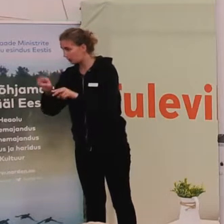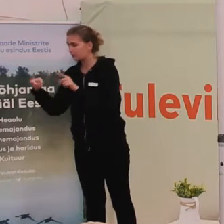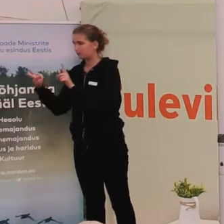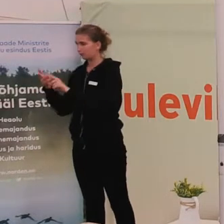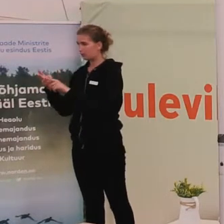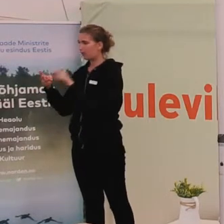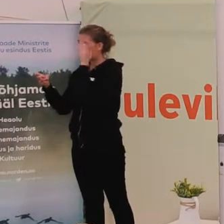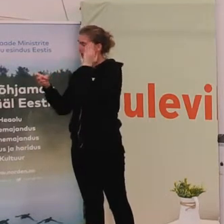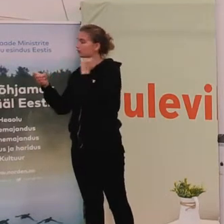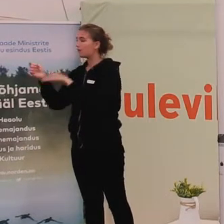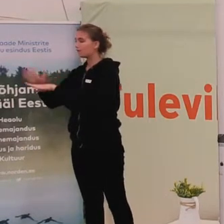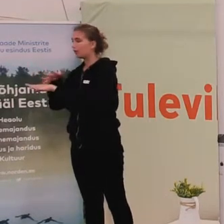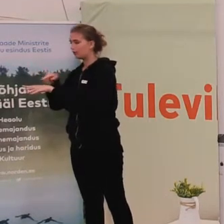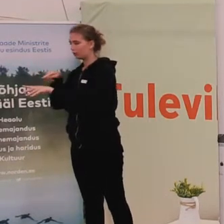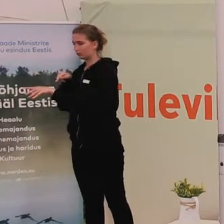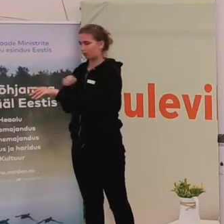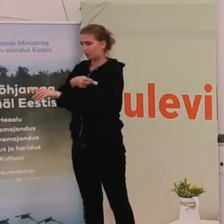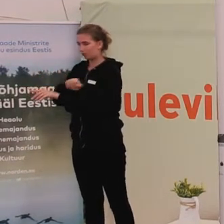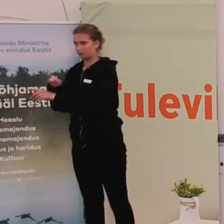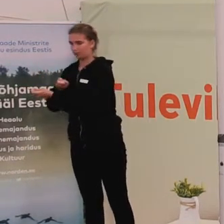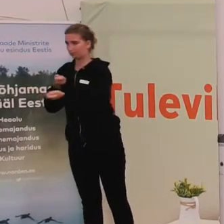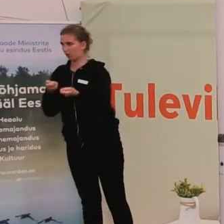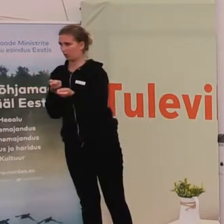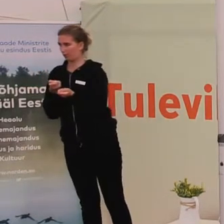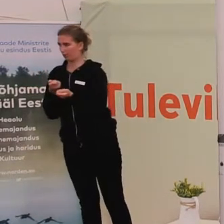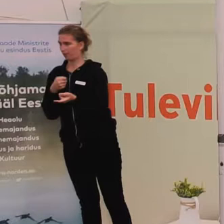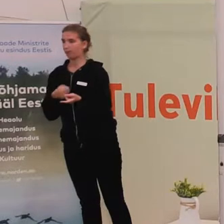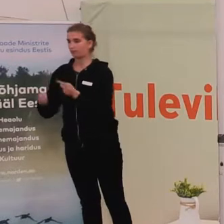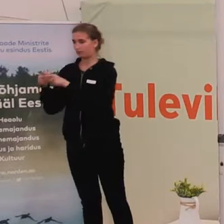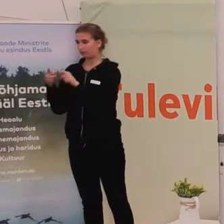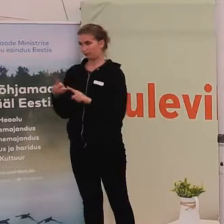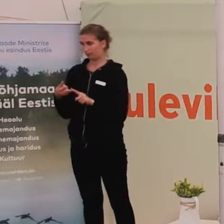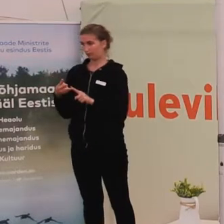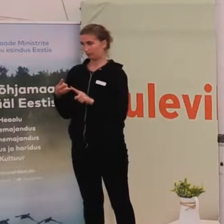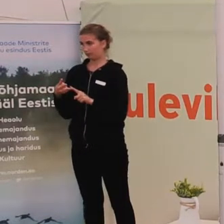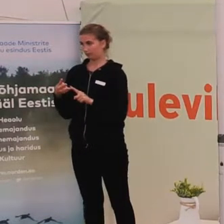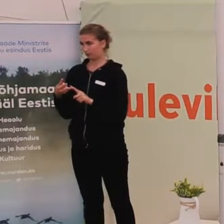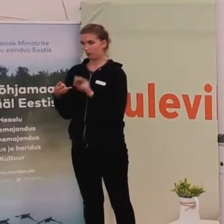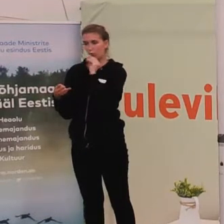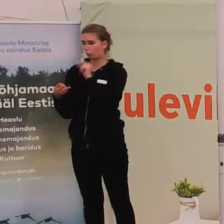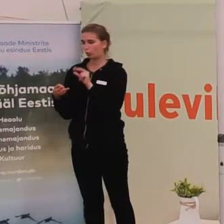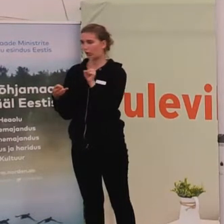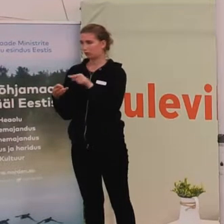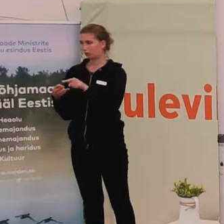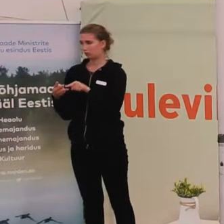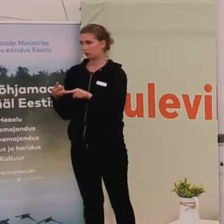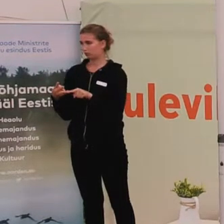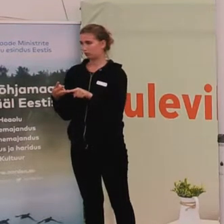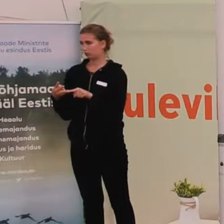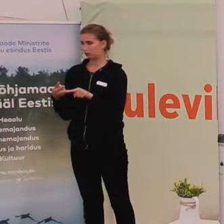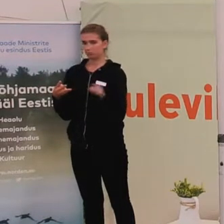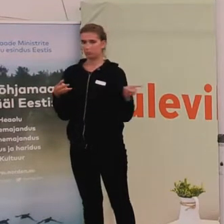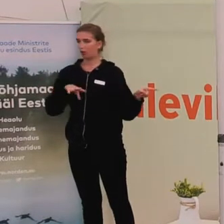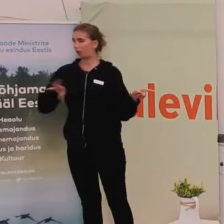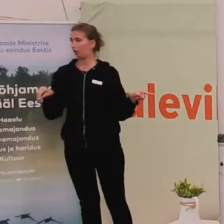have the government who is regulating the system. So out of the three, who is to blame? All of